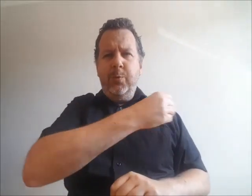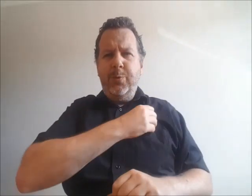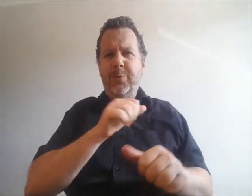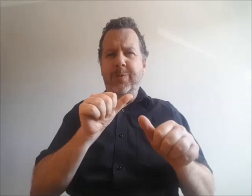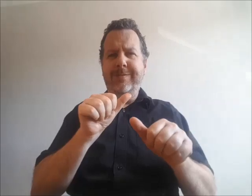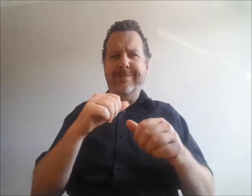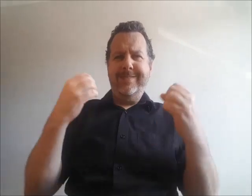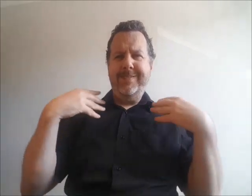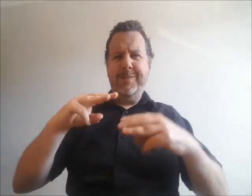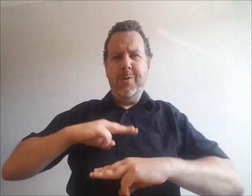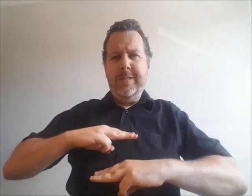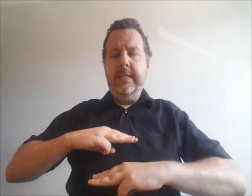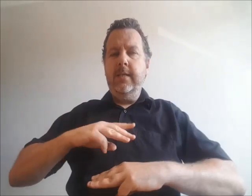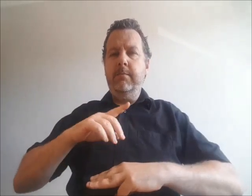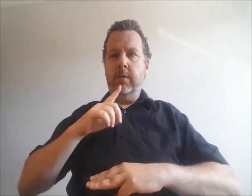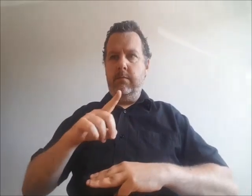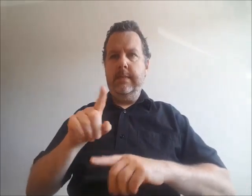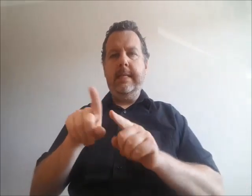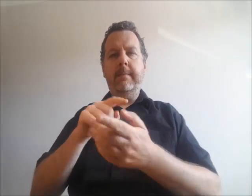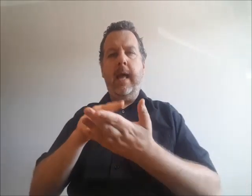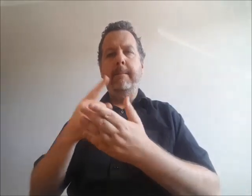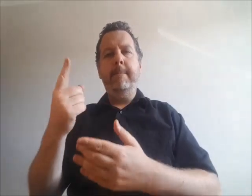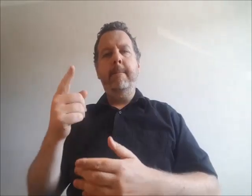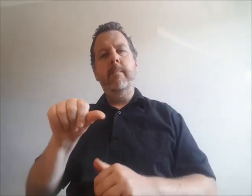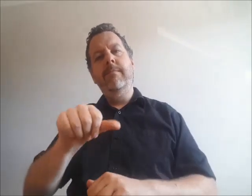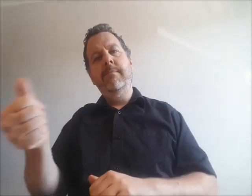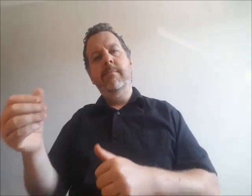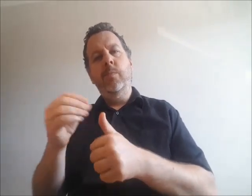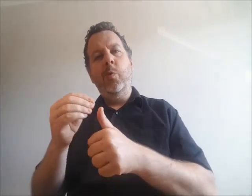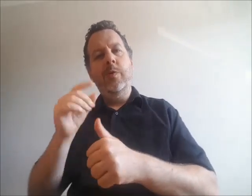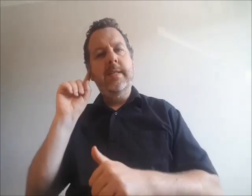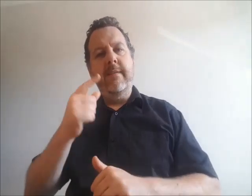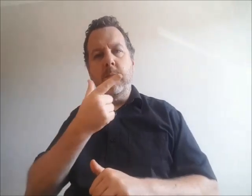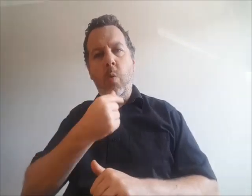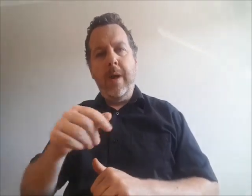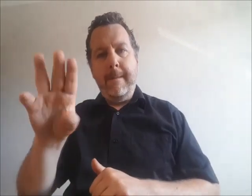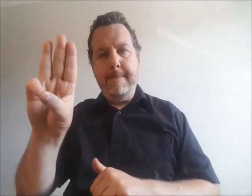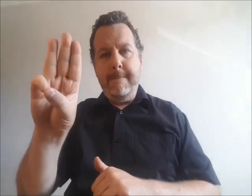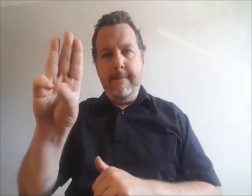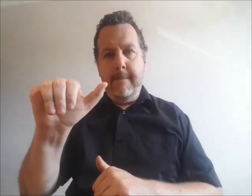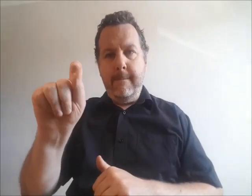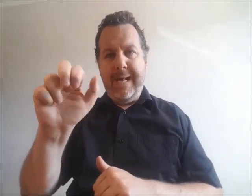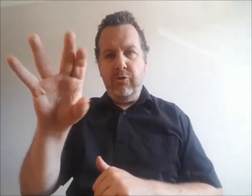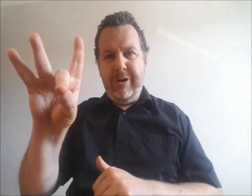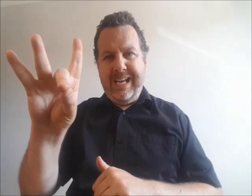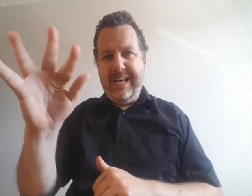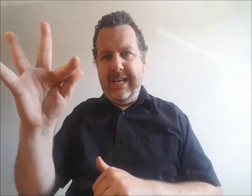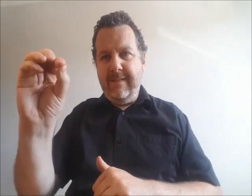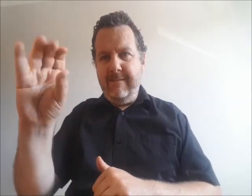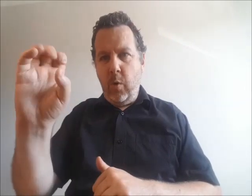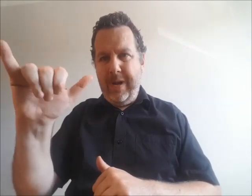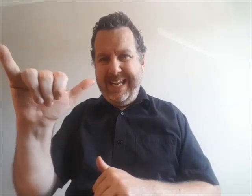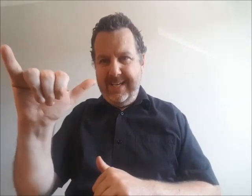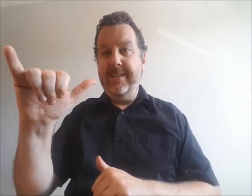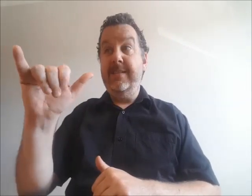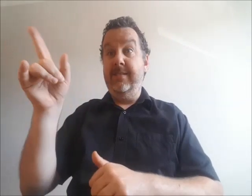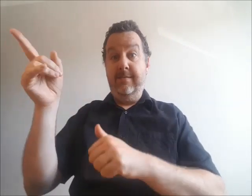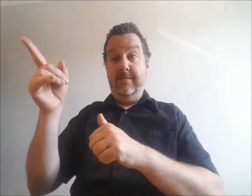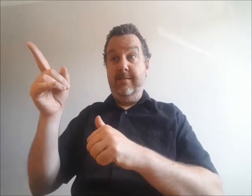Mary to put her with the Sisters of Mercy. But in the midst of this, there's another deaf boy called Patrick Foley,